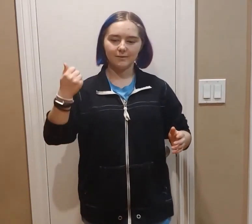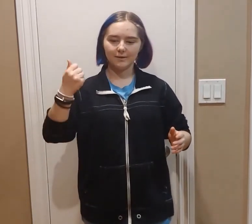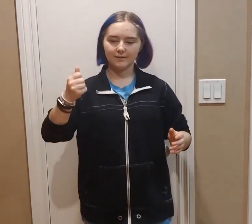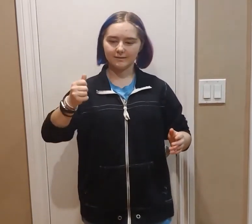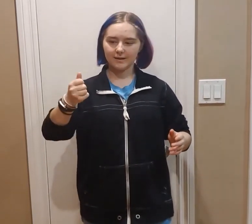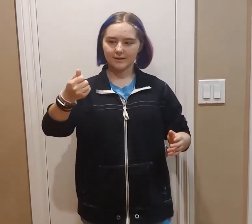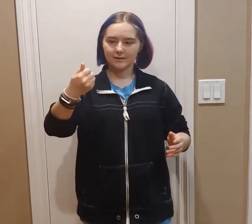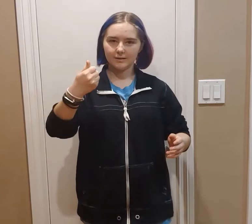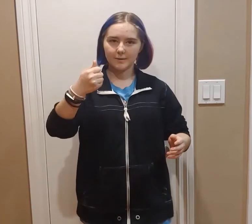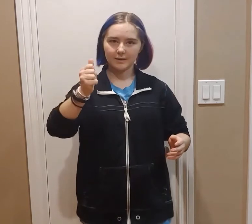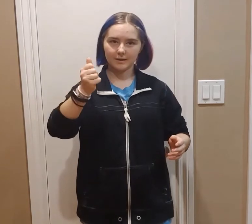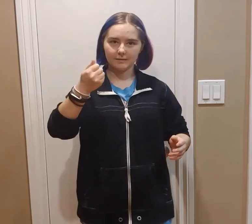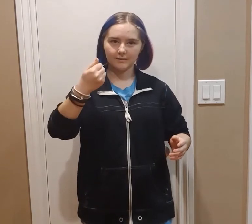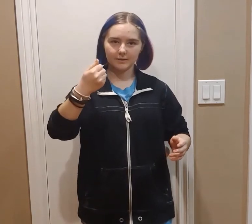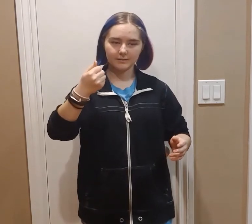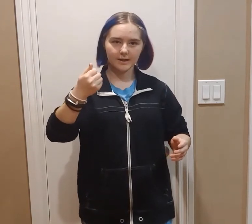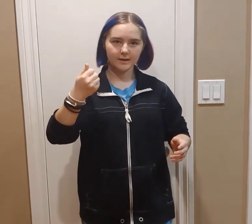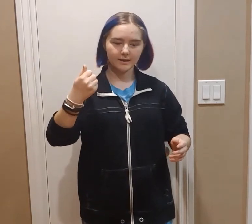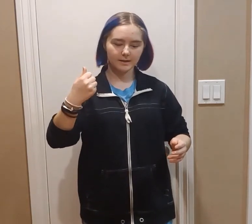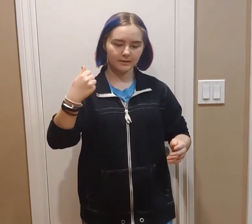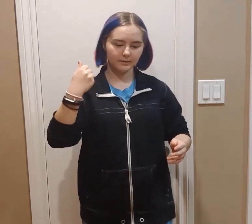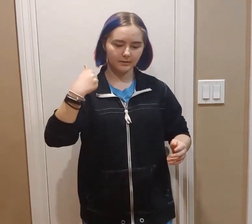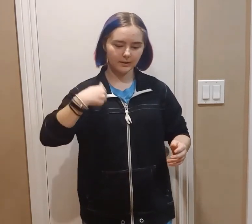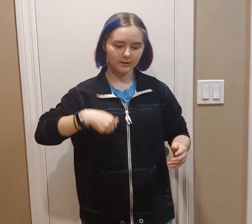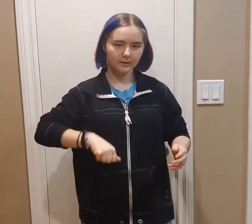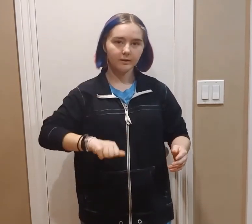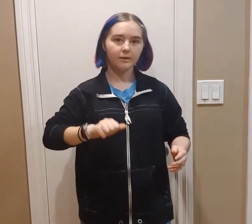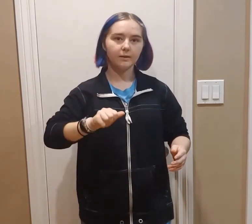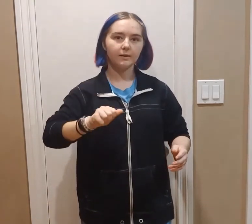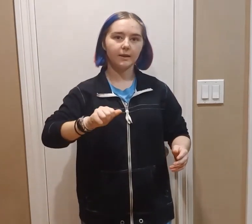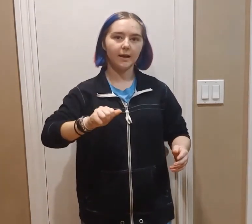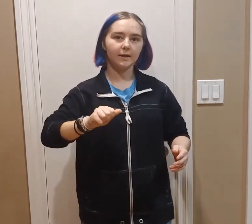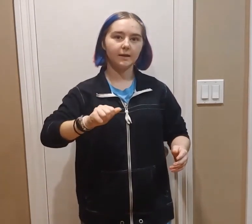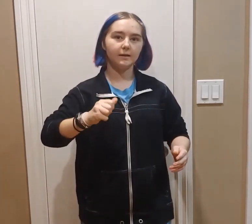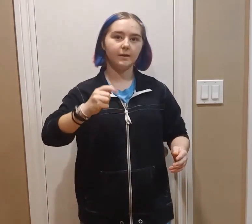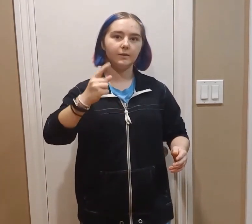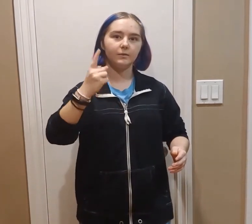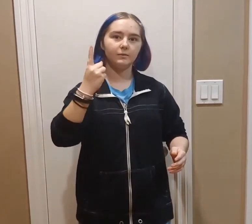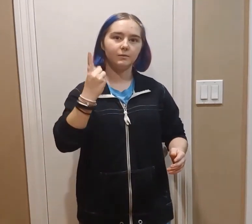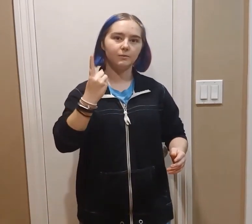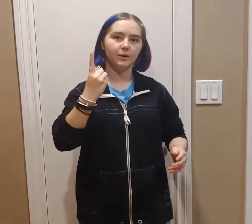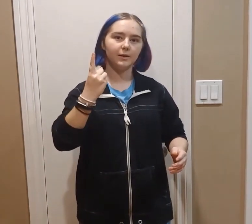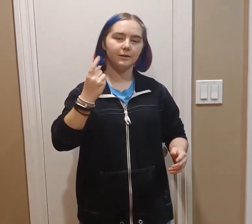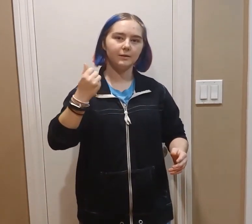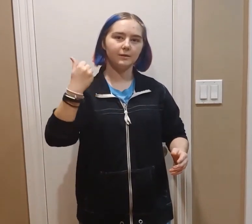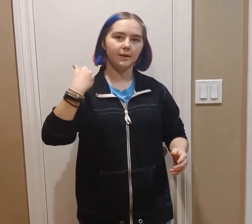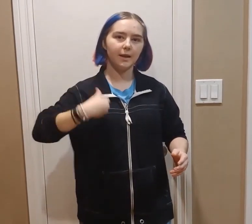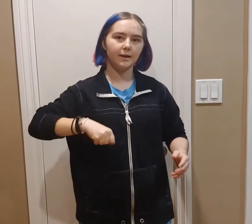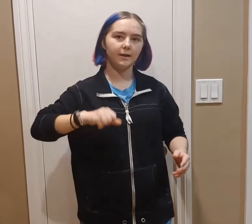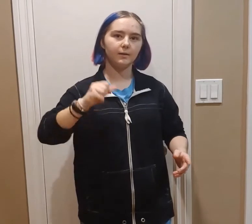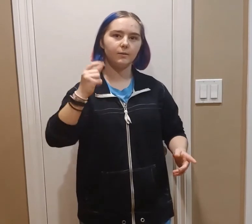anyone is like, you make like a fist kinda, and you go like that, and then one,